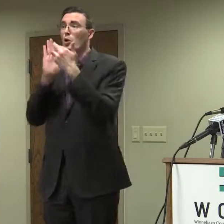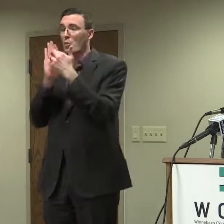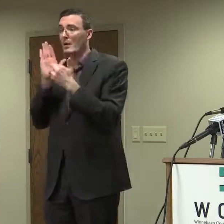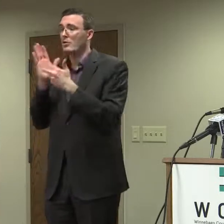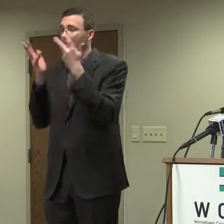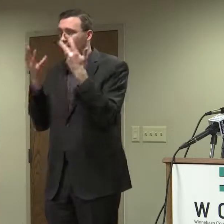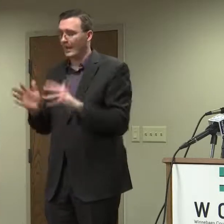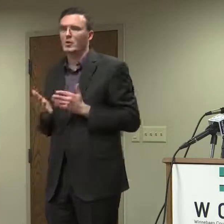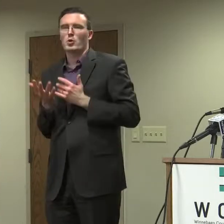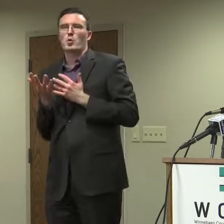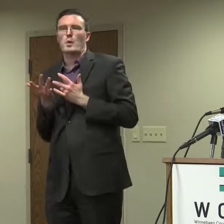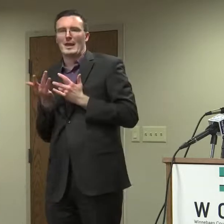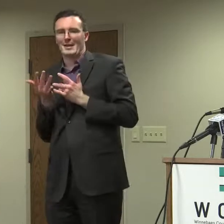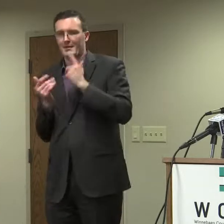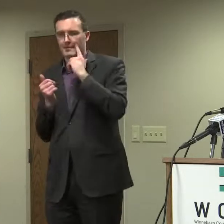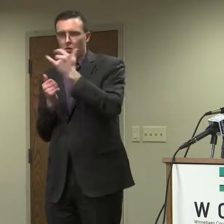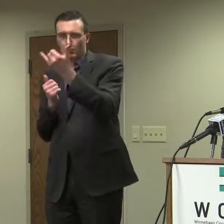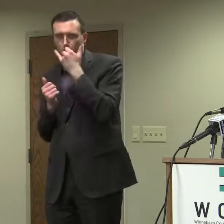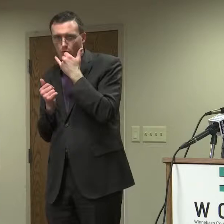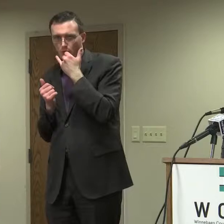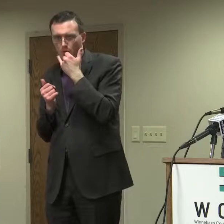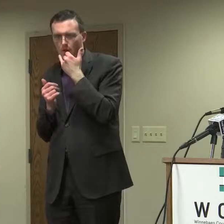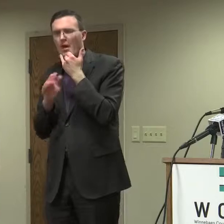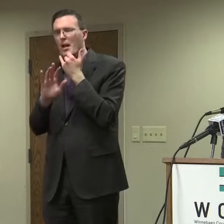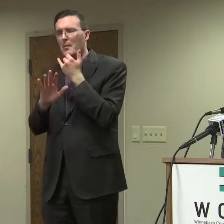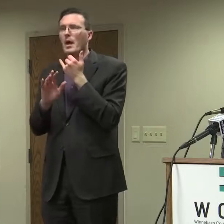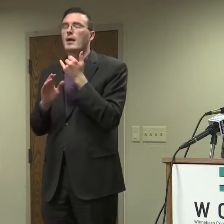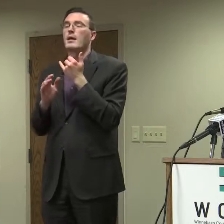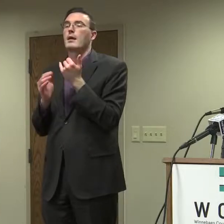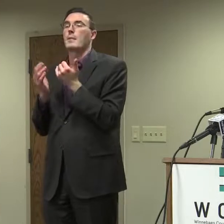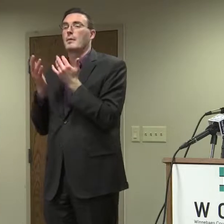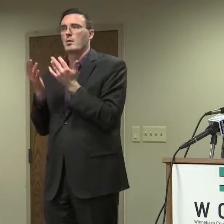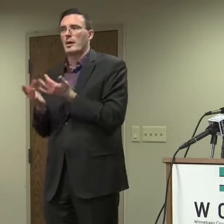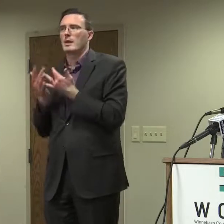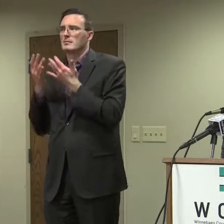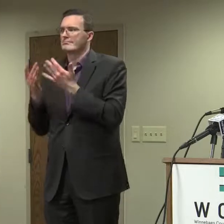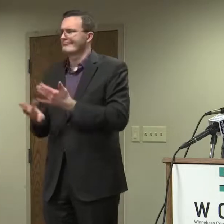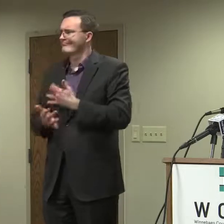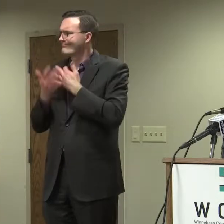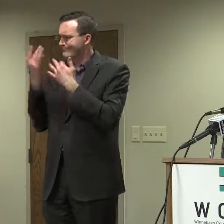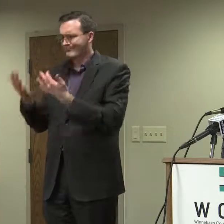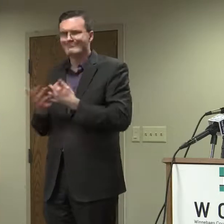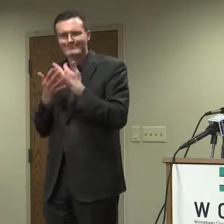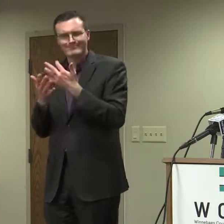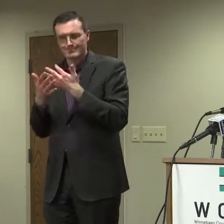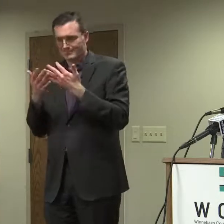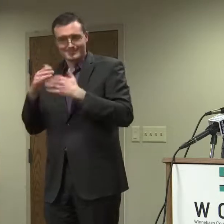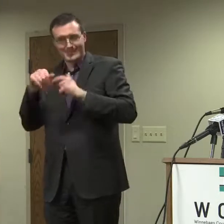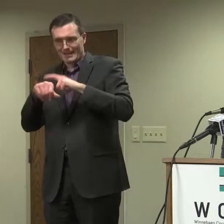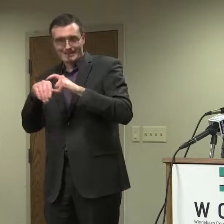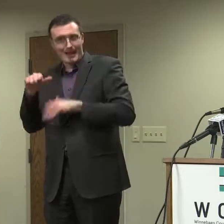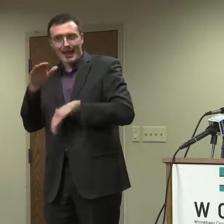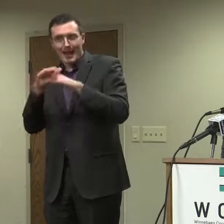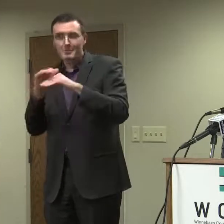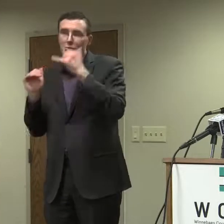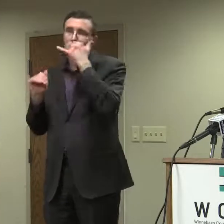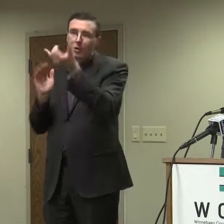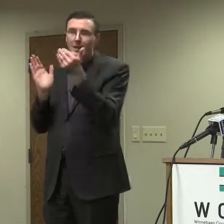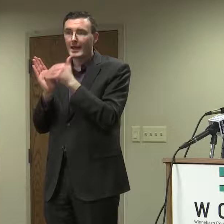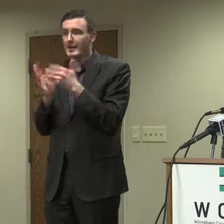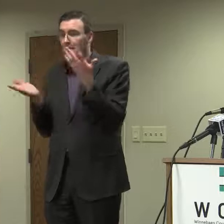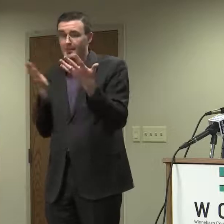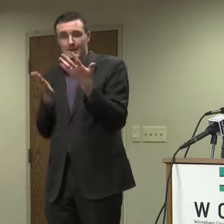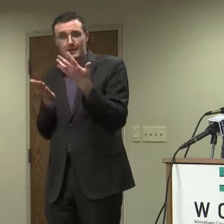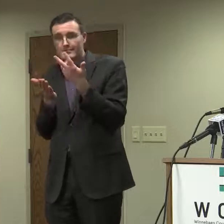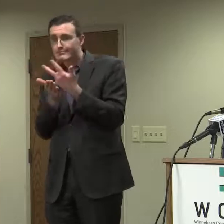call. Is there ever a point, though, where maybe too much time goes by that should you recall again if it's been weeks